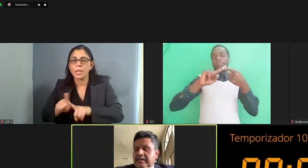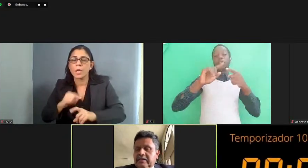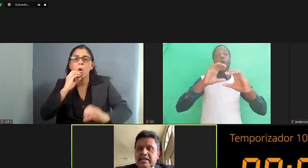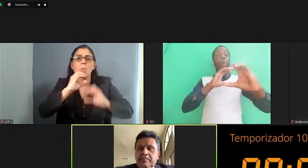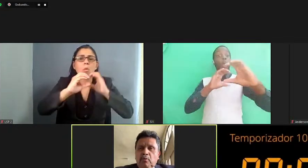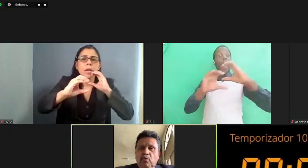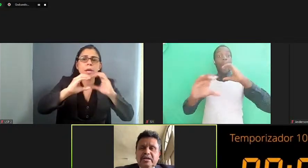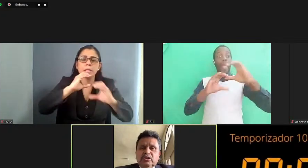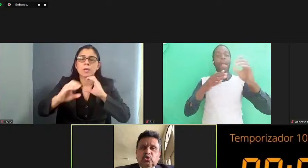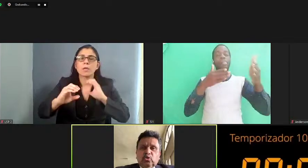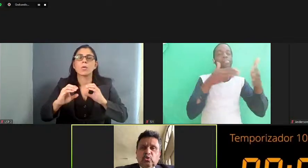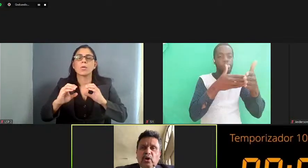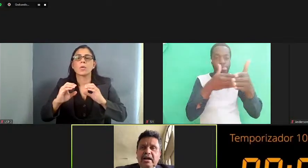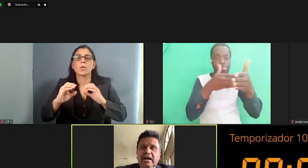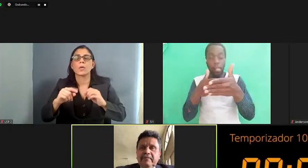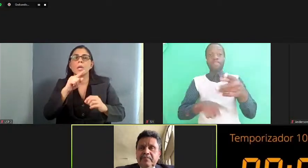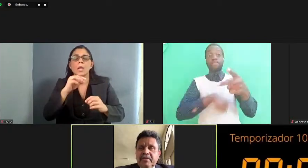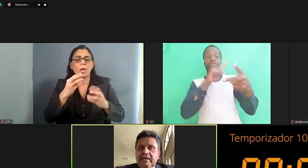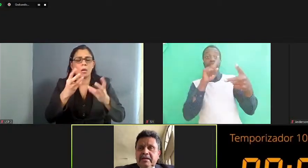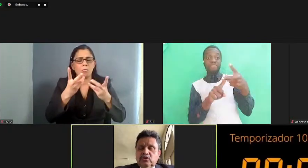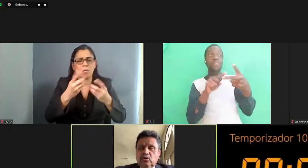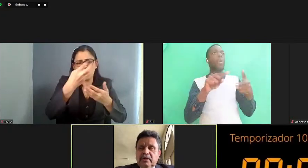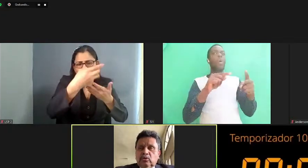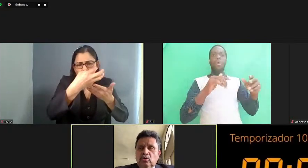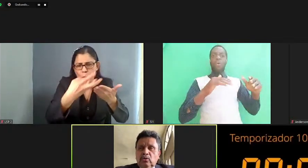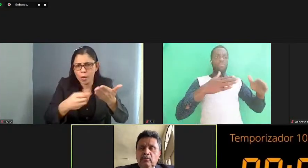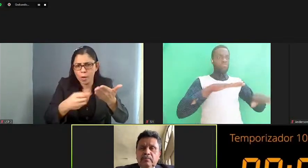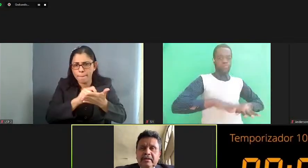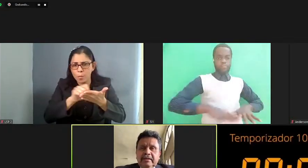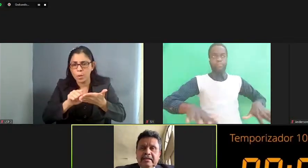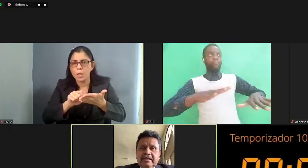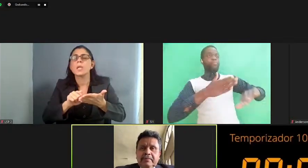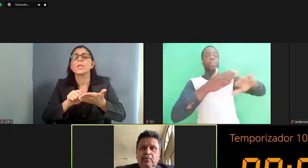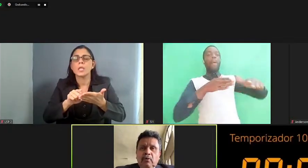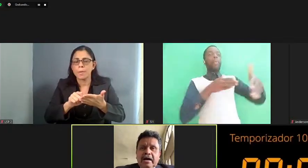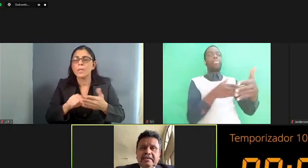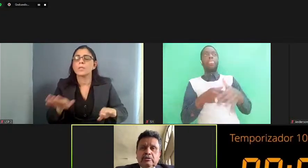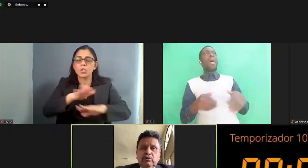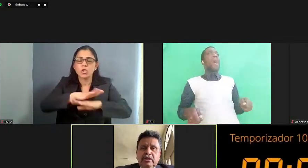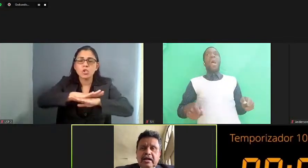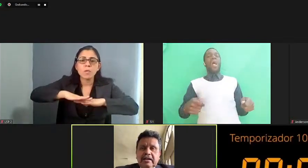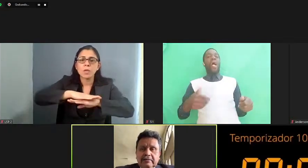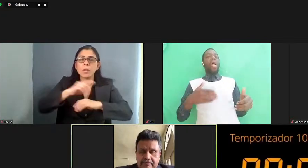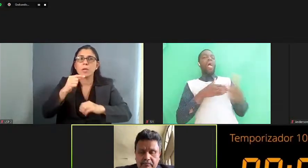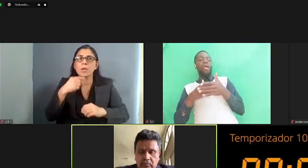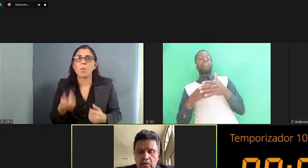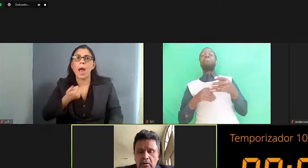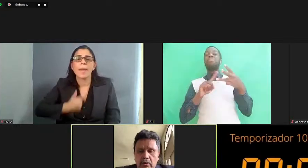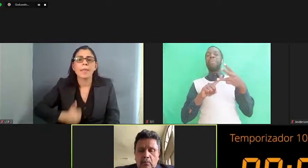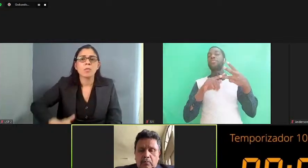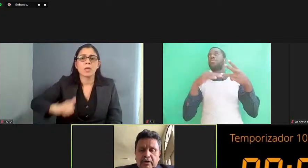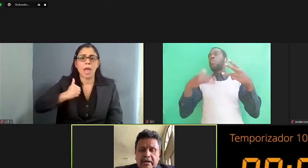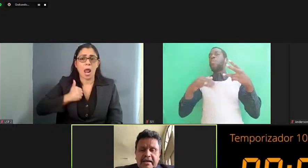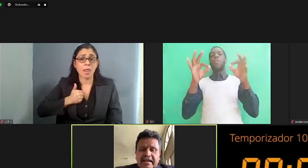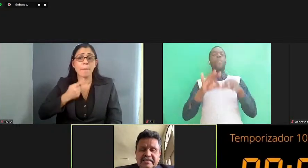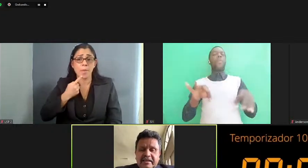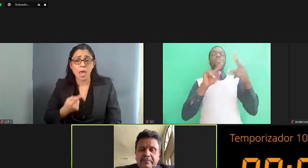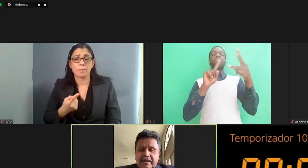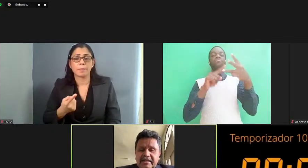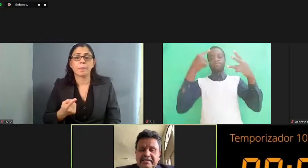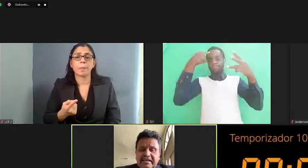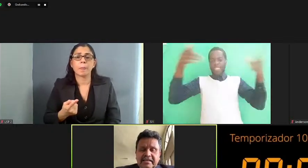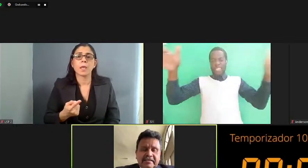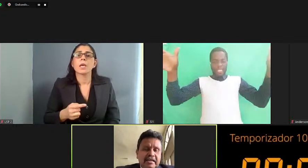our communication barriers are structural barriers and activities in other